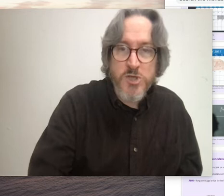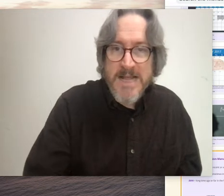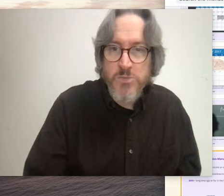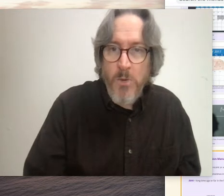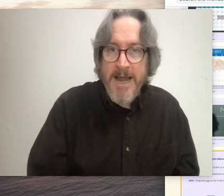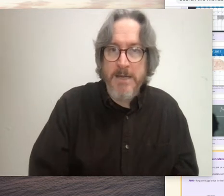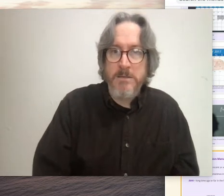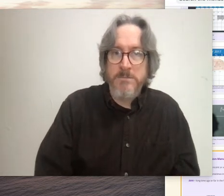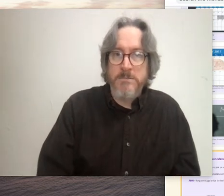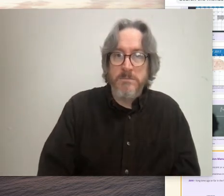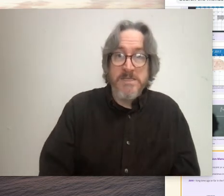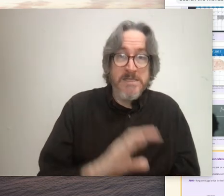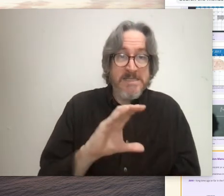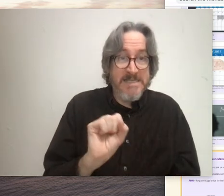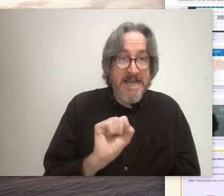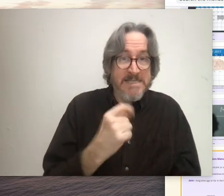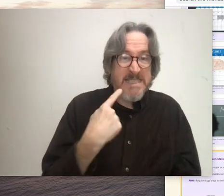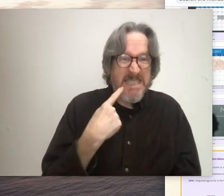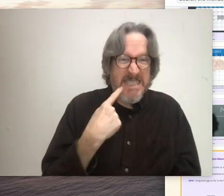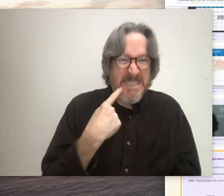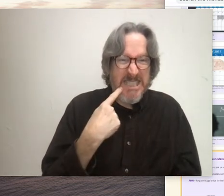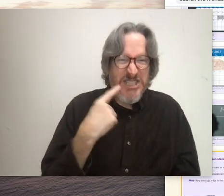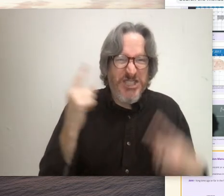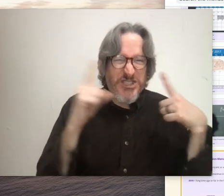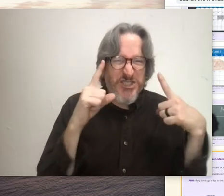So that's why CS,